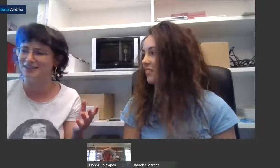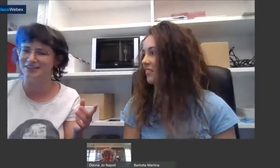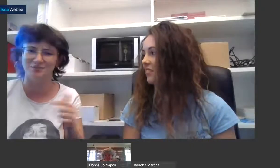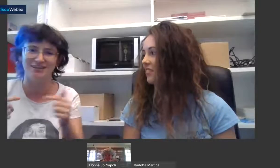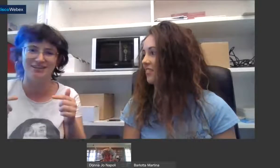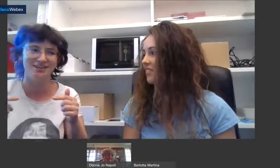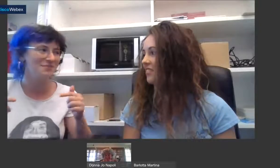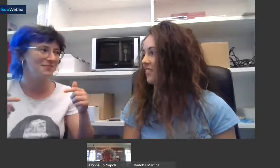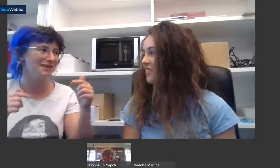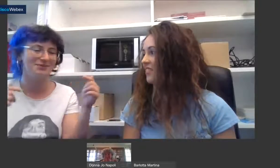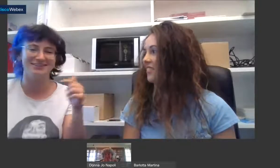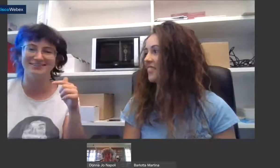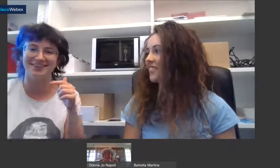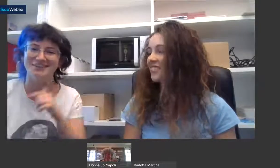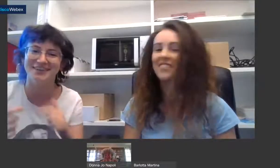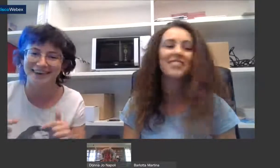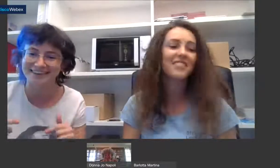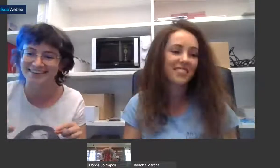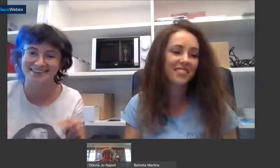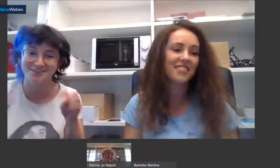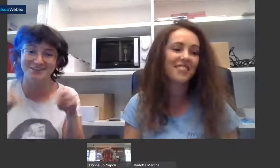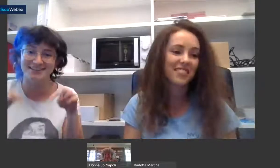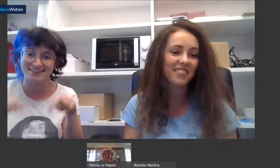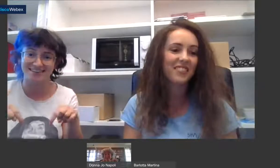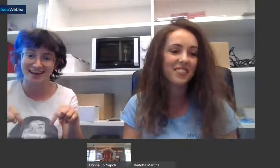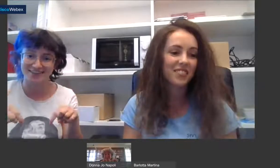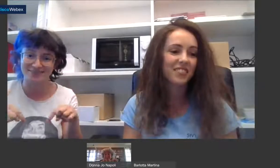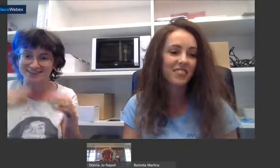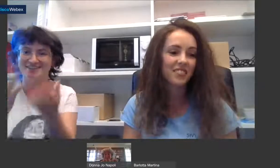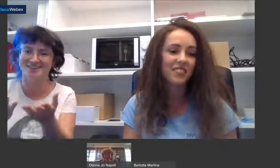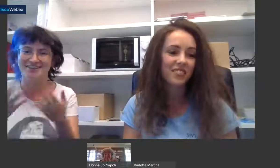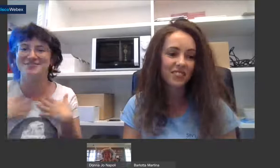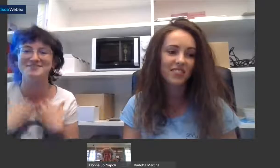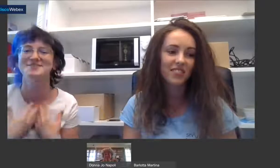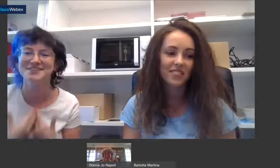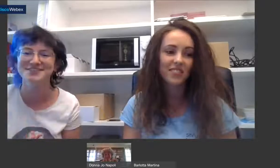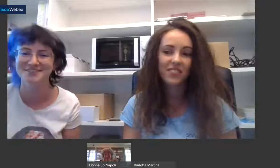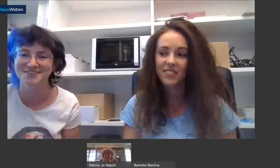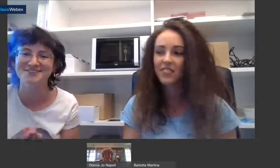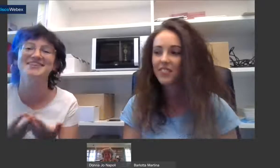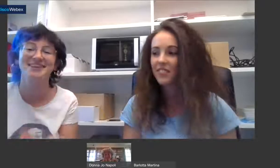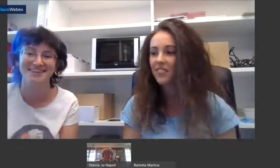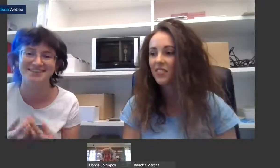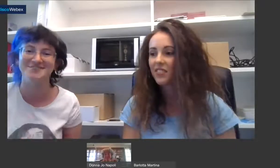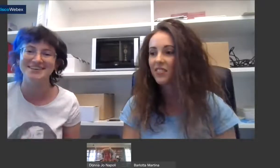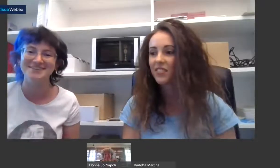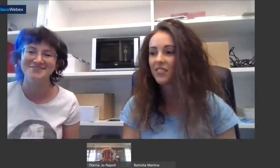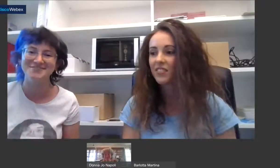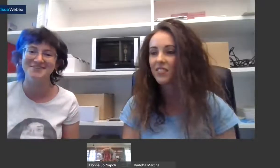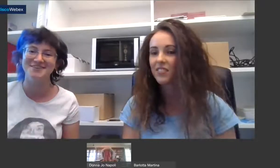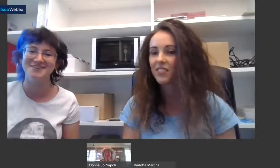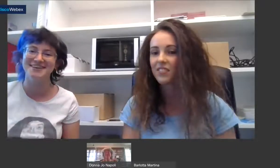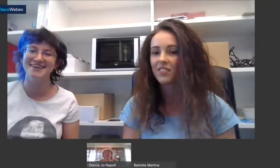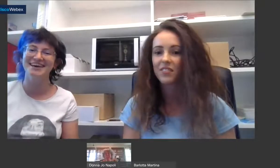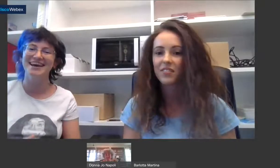it in the beginning, but I will tell you again, this video stays online because you gave us the permission to do so. Thank you so much for that. And we will